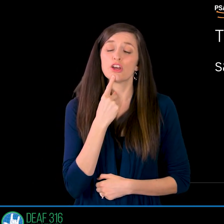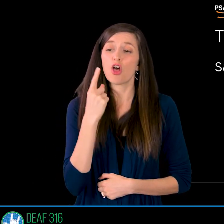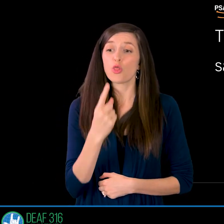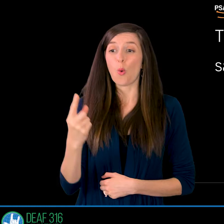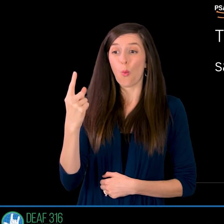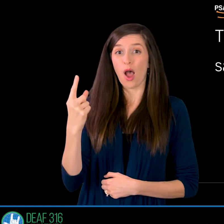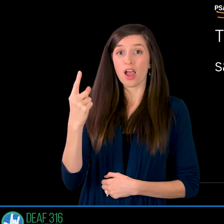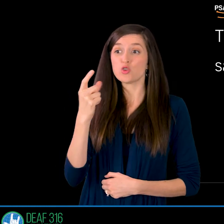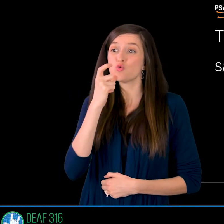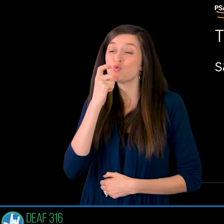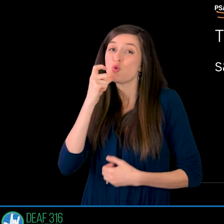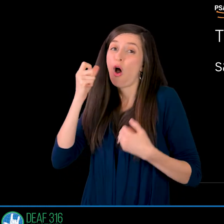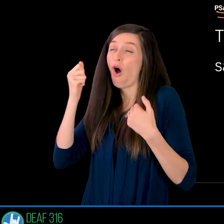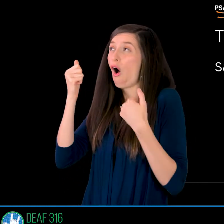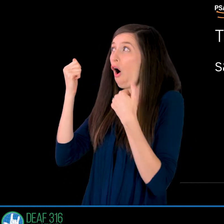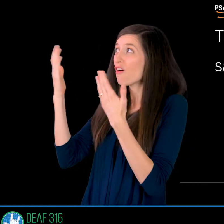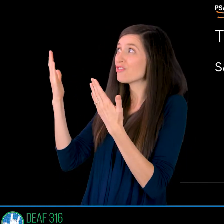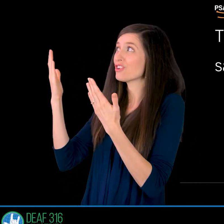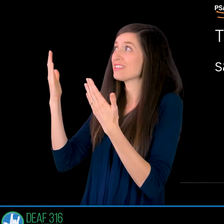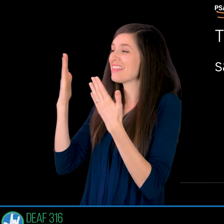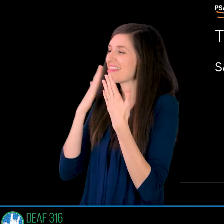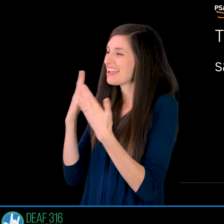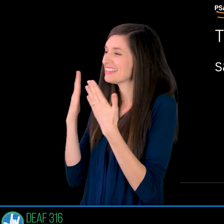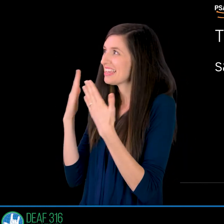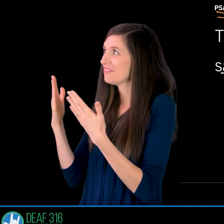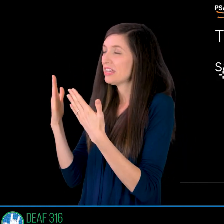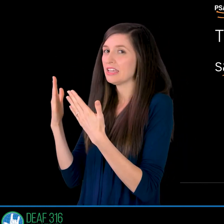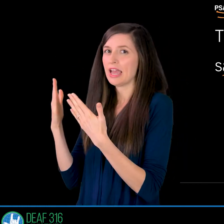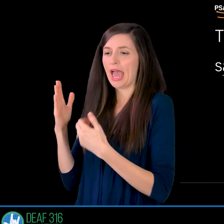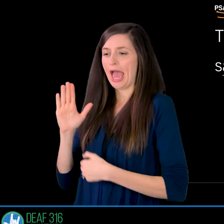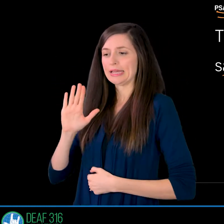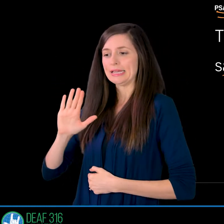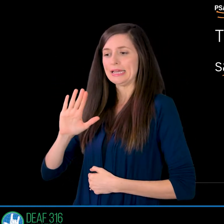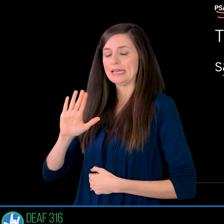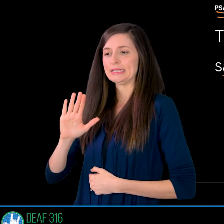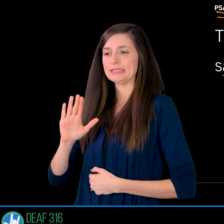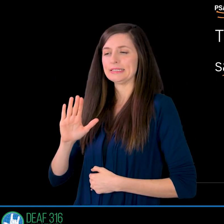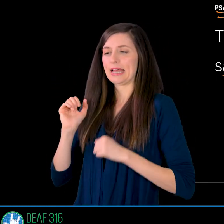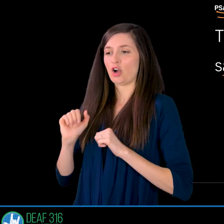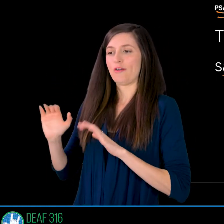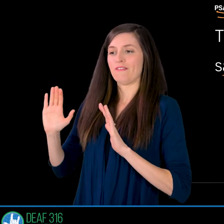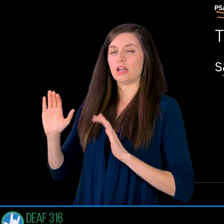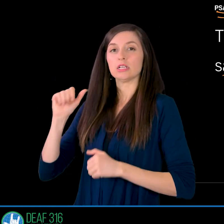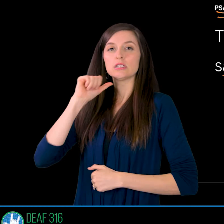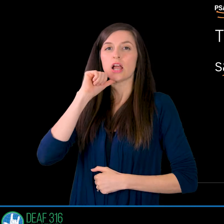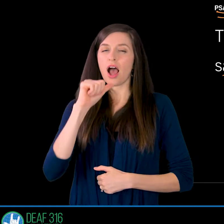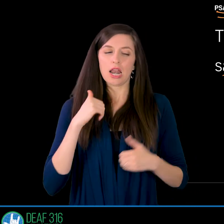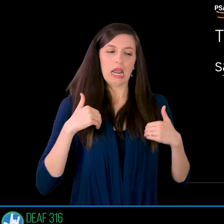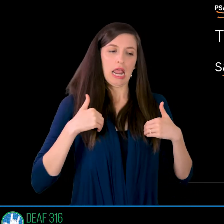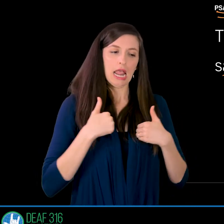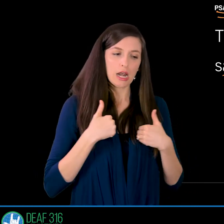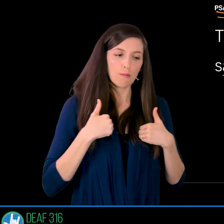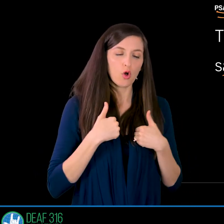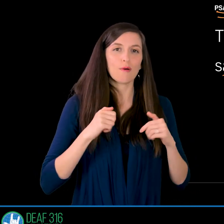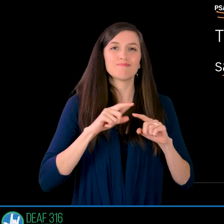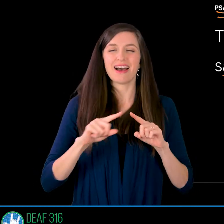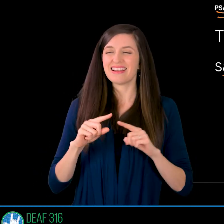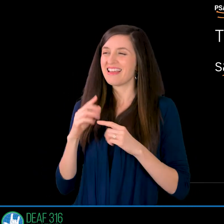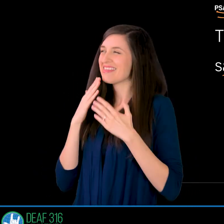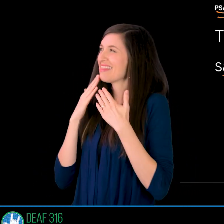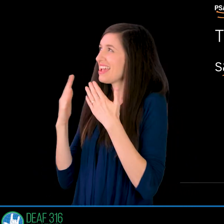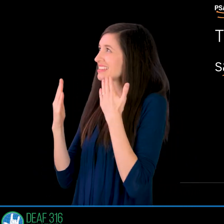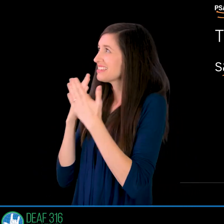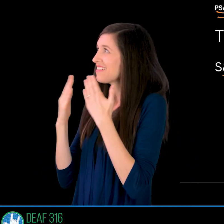who offers thanksgiving as his sacrifice, not a bull or a sheep,